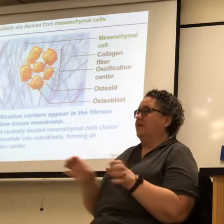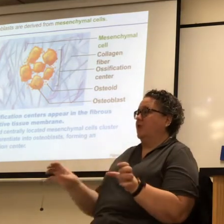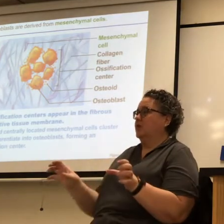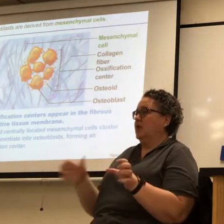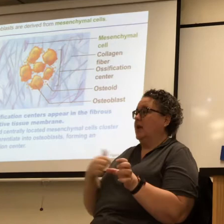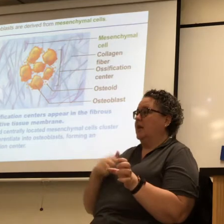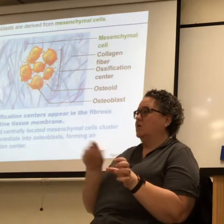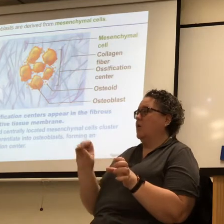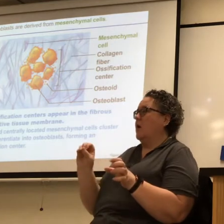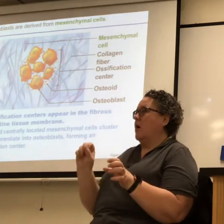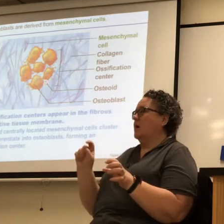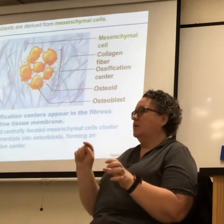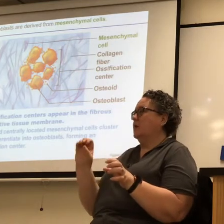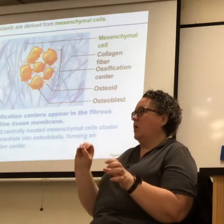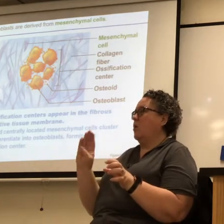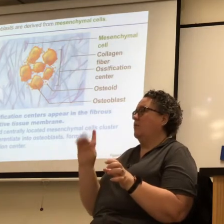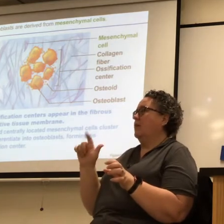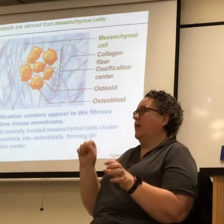osteoblasts.